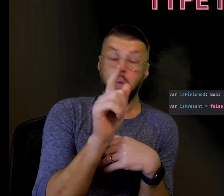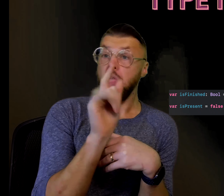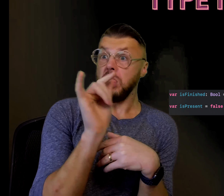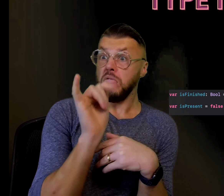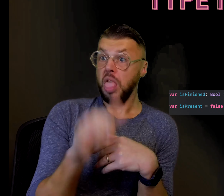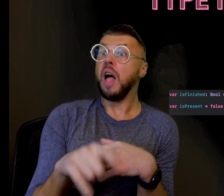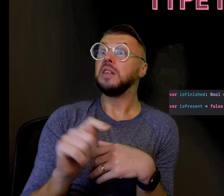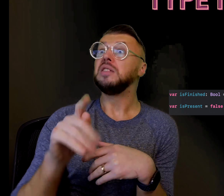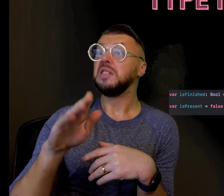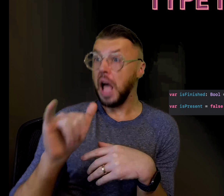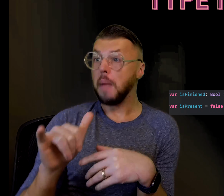knows that it is a Boolean.